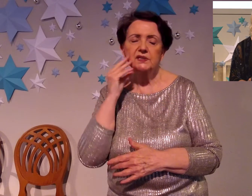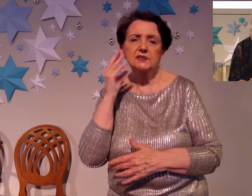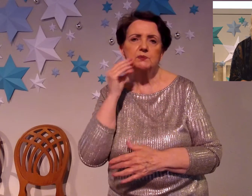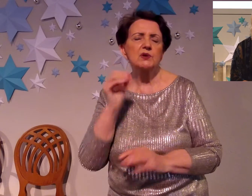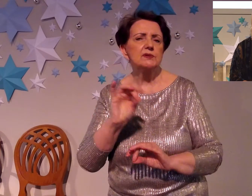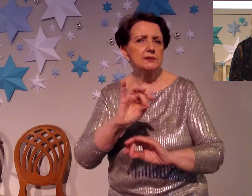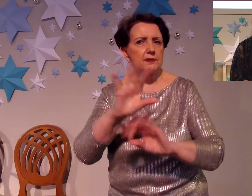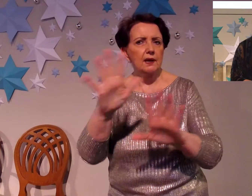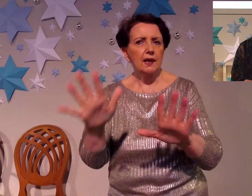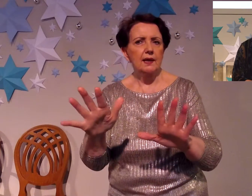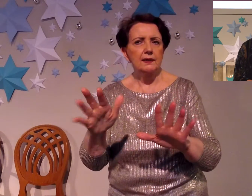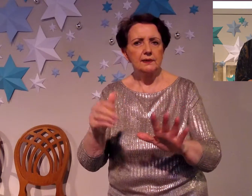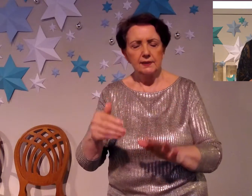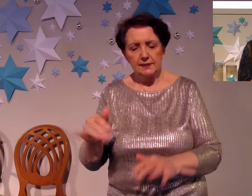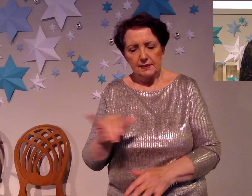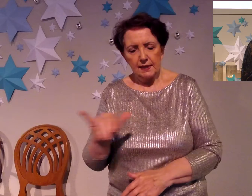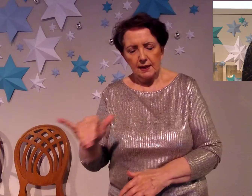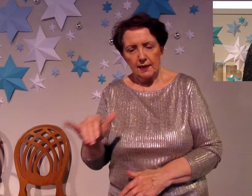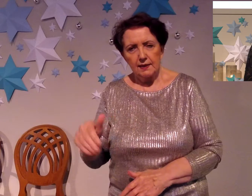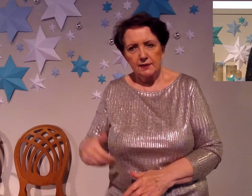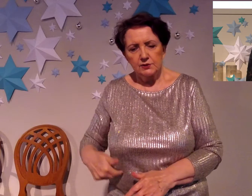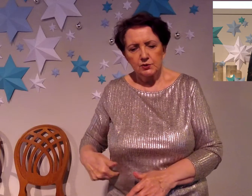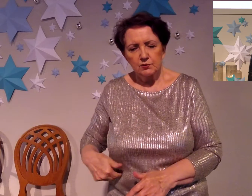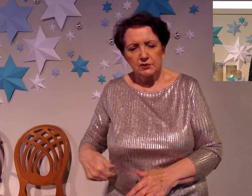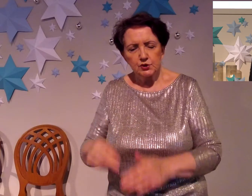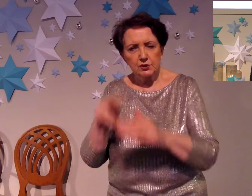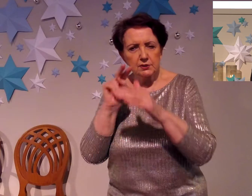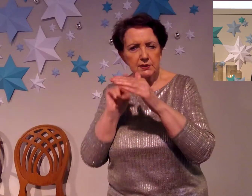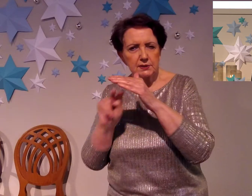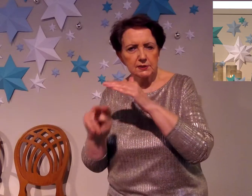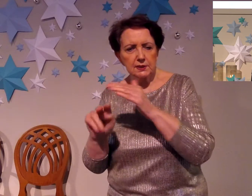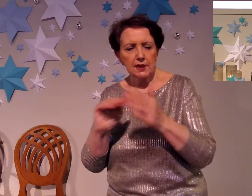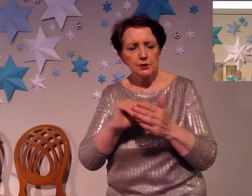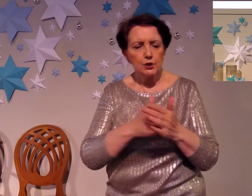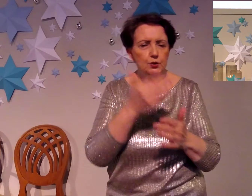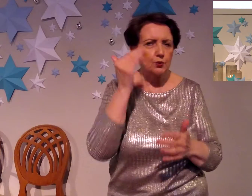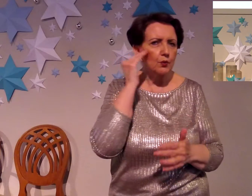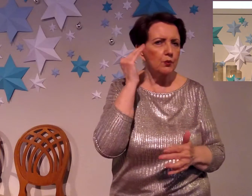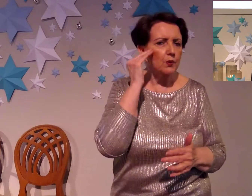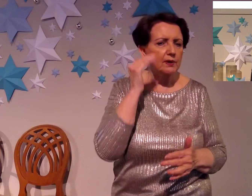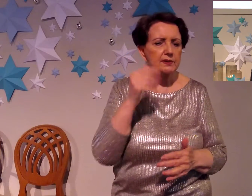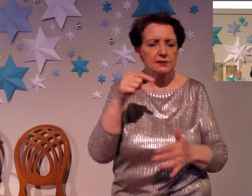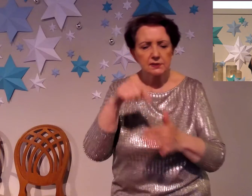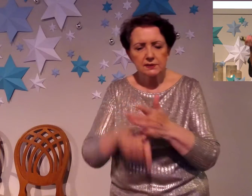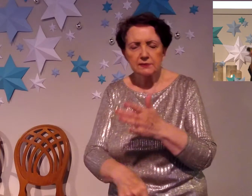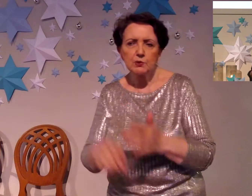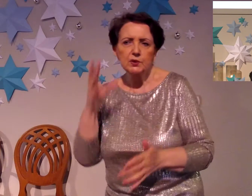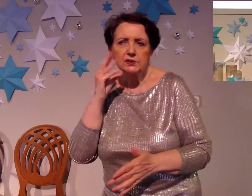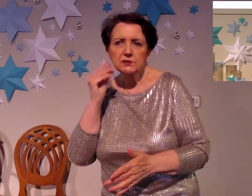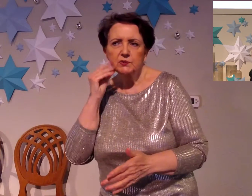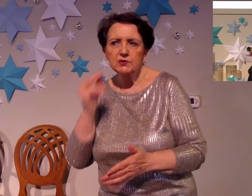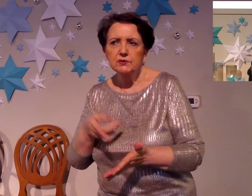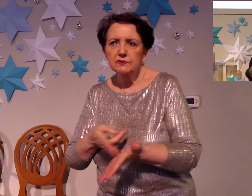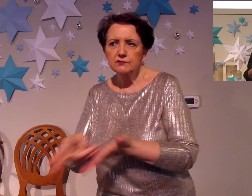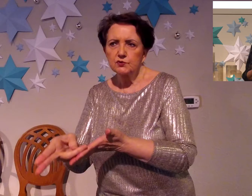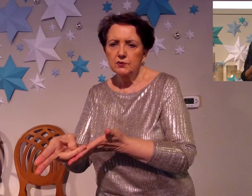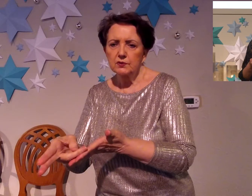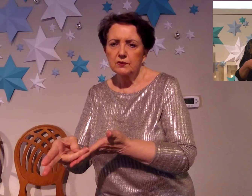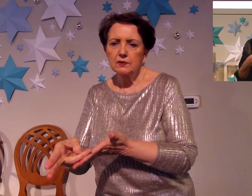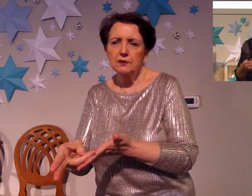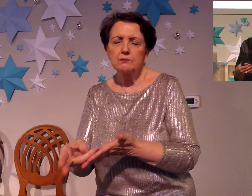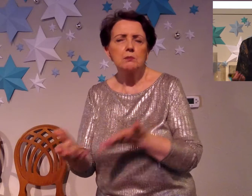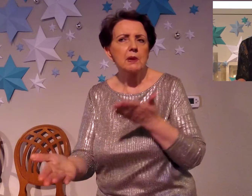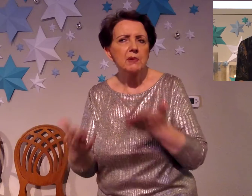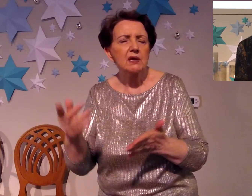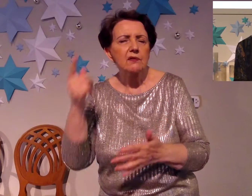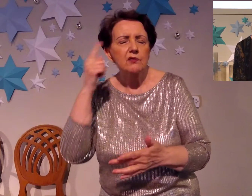as intuition, insight, a new awareness, a deeper experience of truth, perhaps a thought about, well,